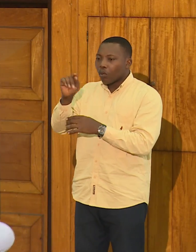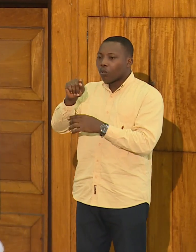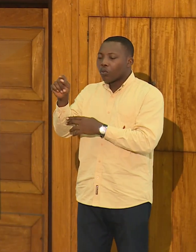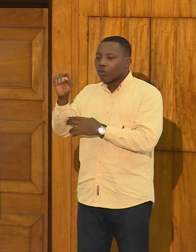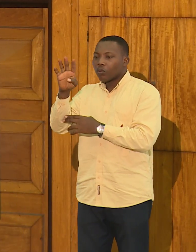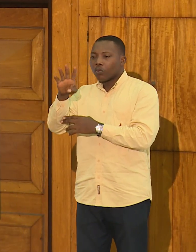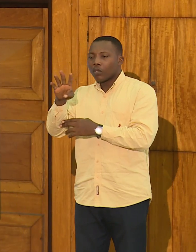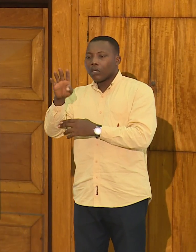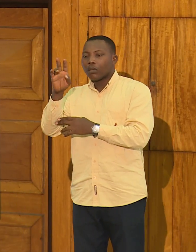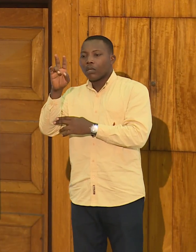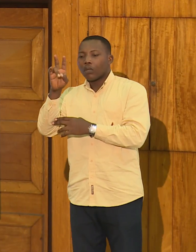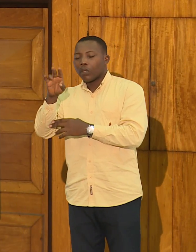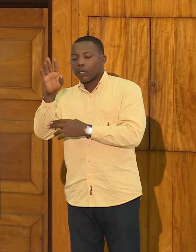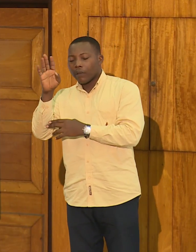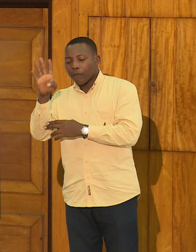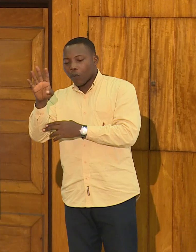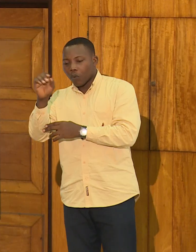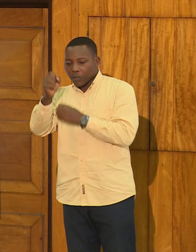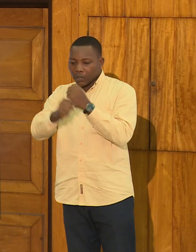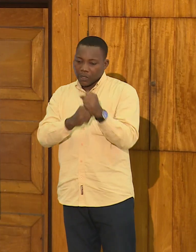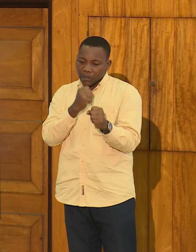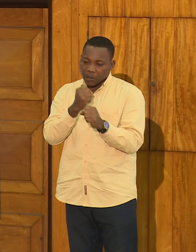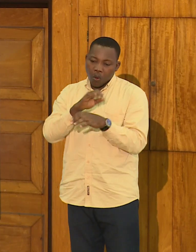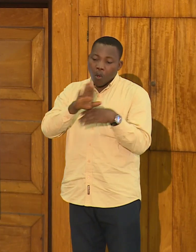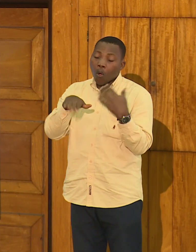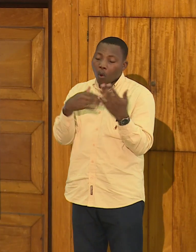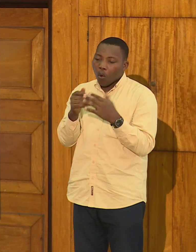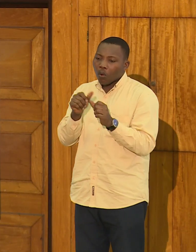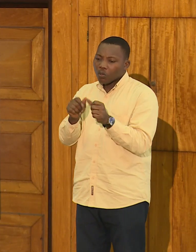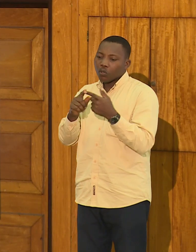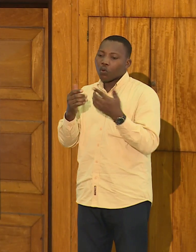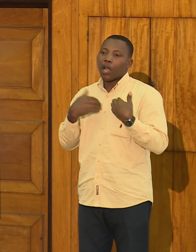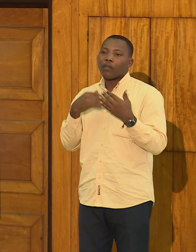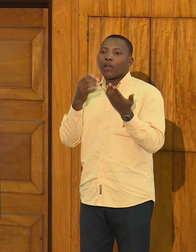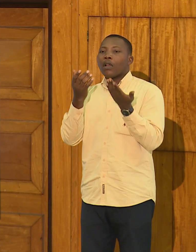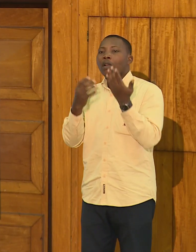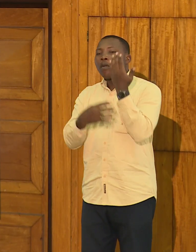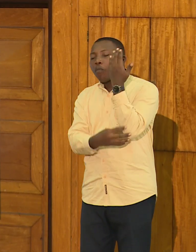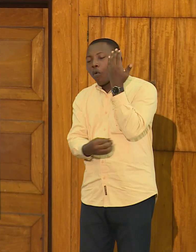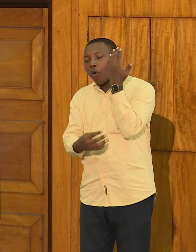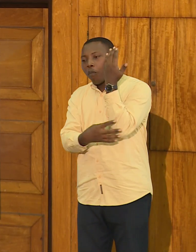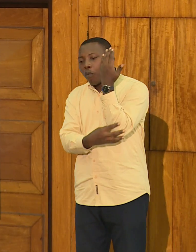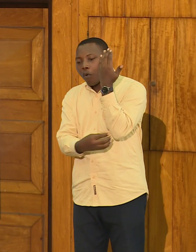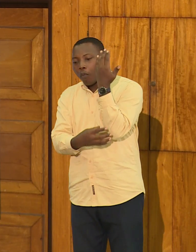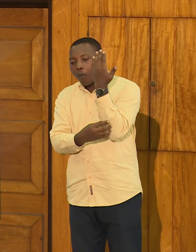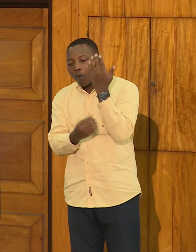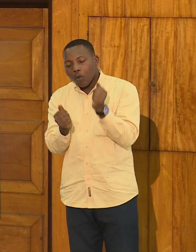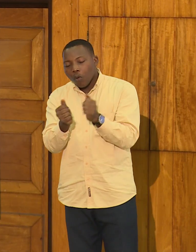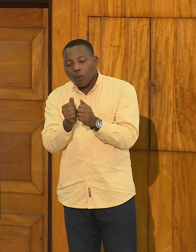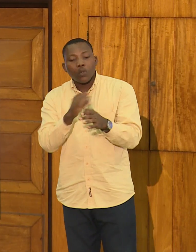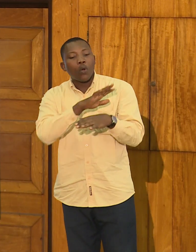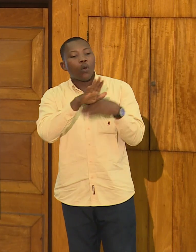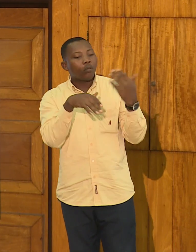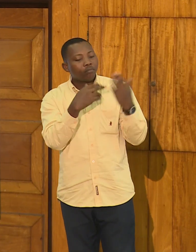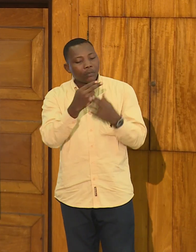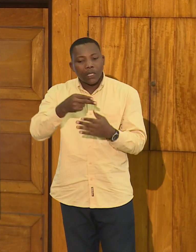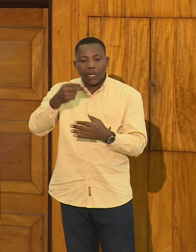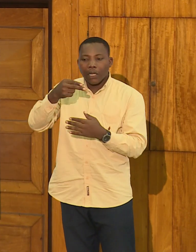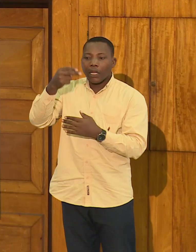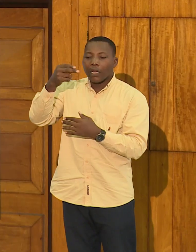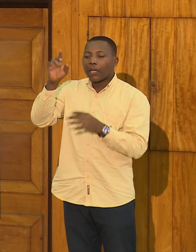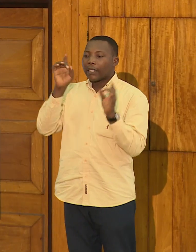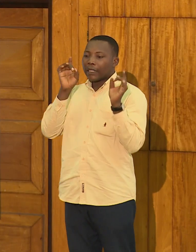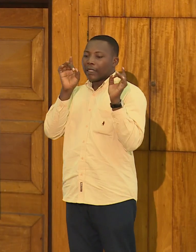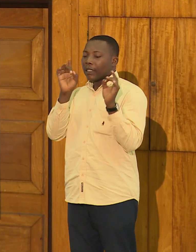they continued to have poor outcomes and low viral load suppression, with this group facing high rates of defaulting